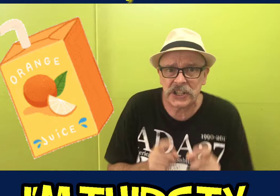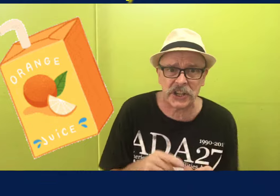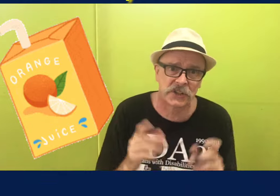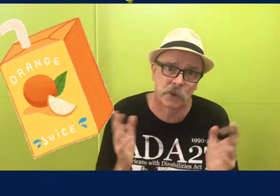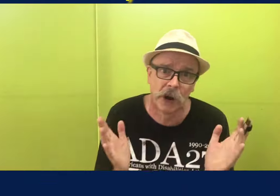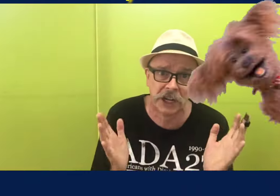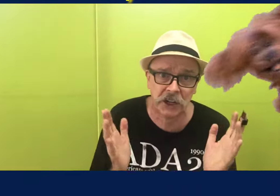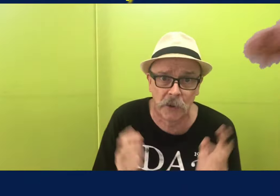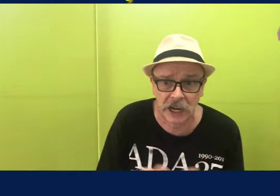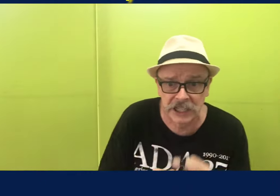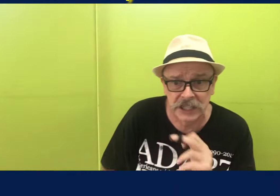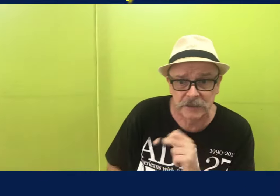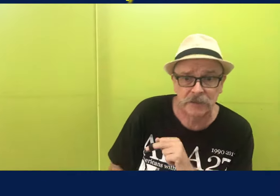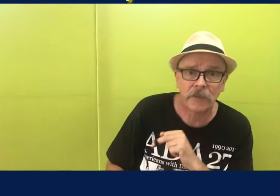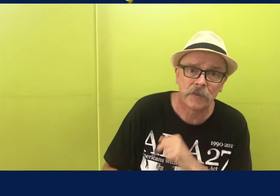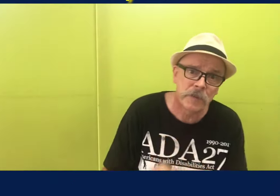Cheers. What do you want?